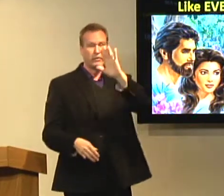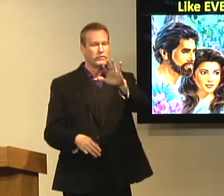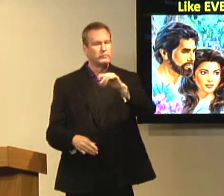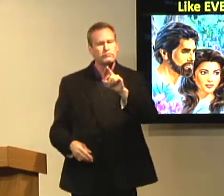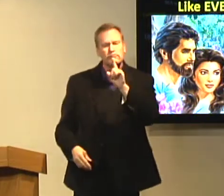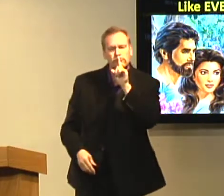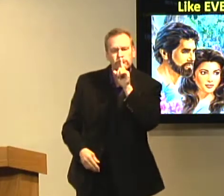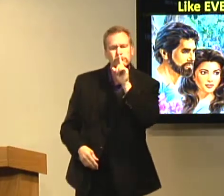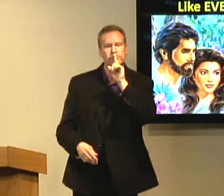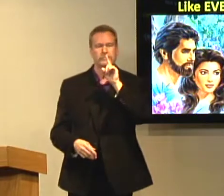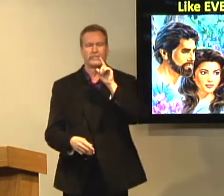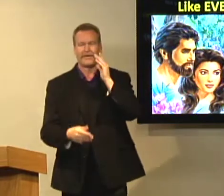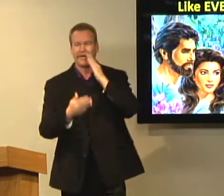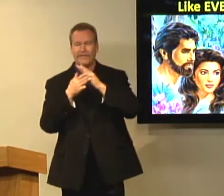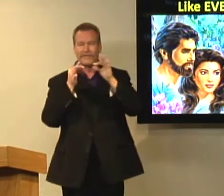Yes, she fell into sin.